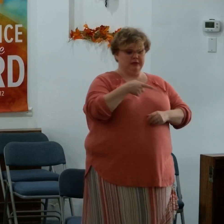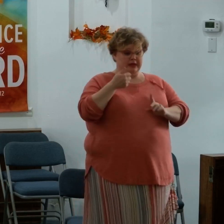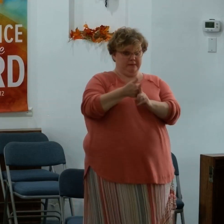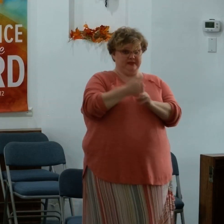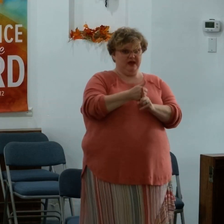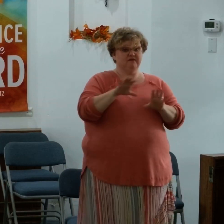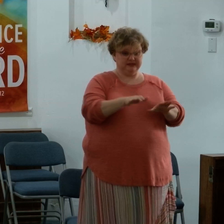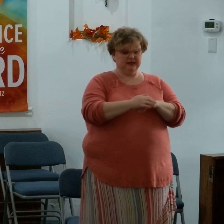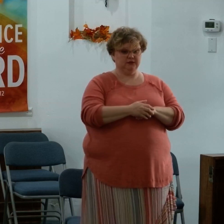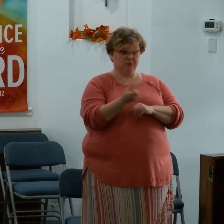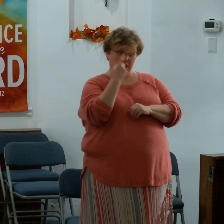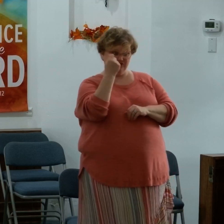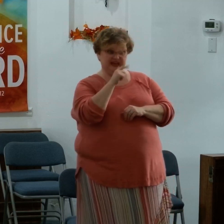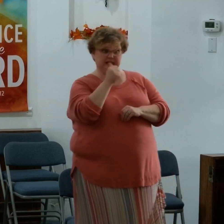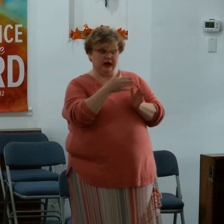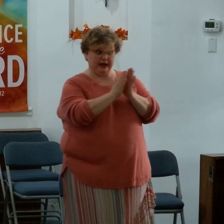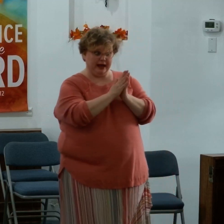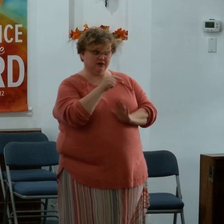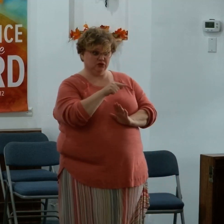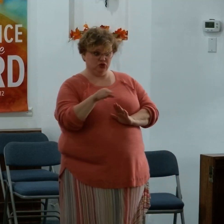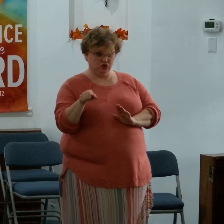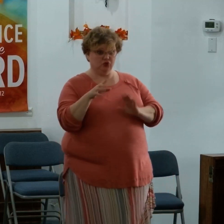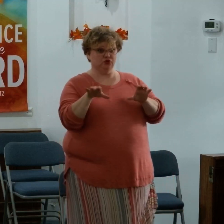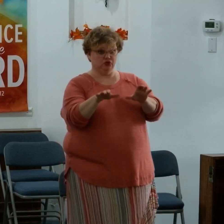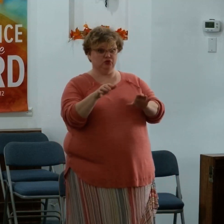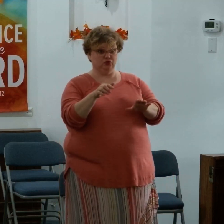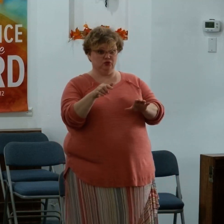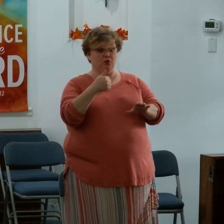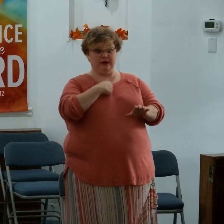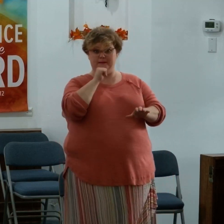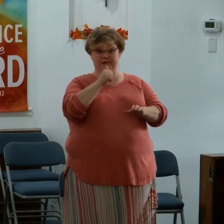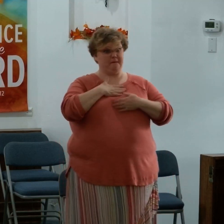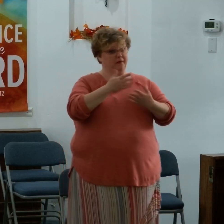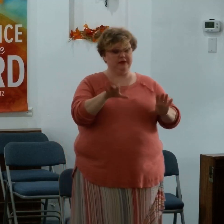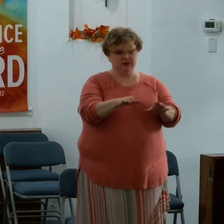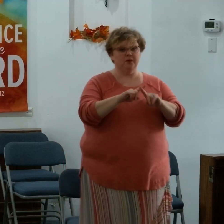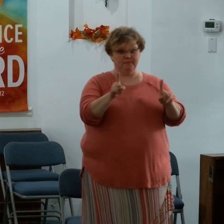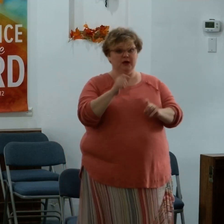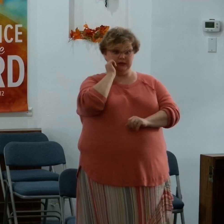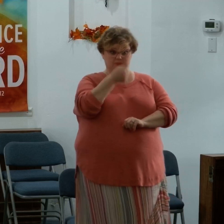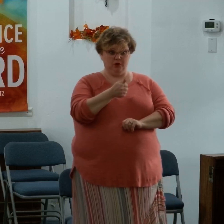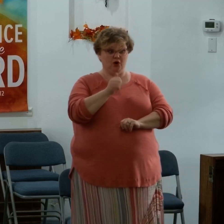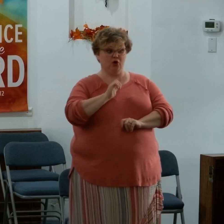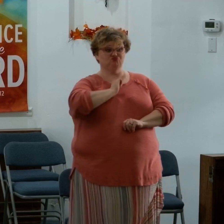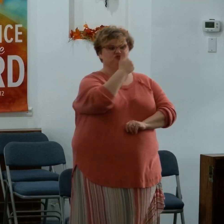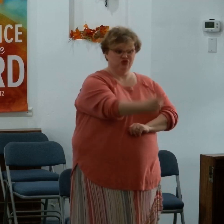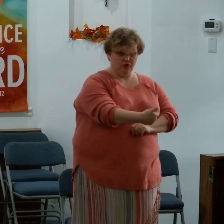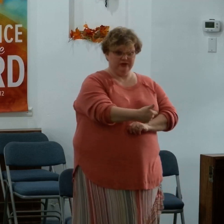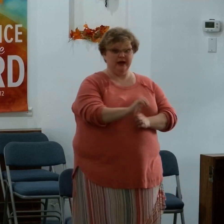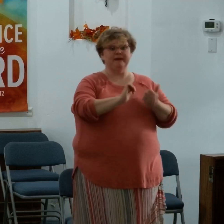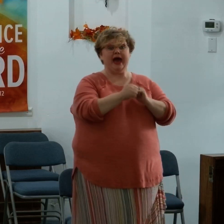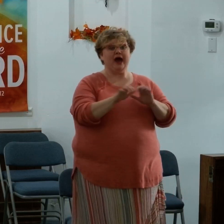said, understand, I won't ask you to do something I'm not willing to do, but tomorrow morning it's your turn. This is how you do it. So I